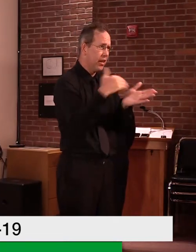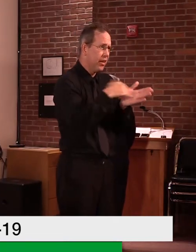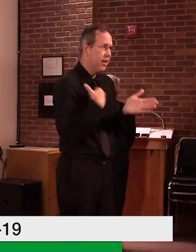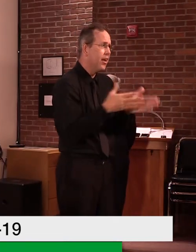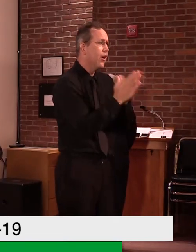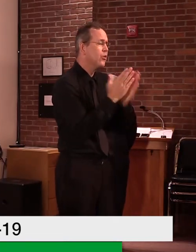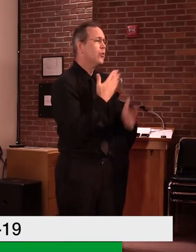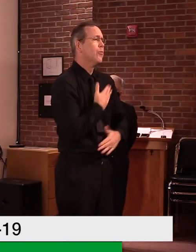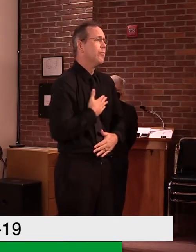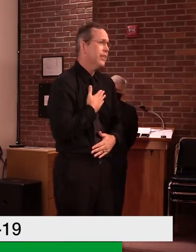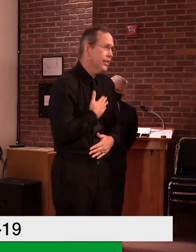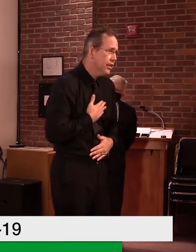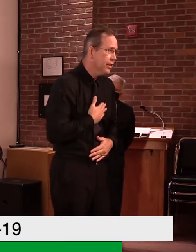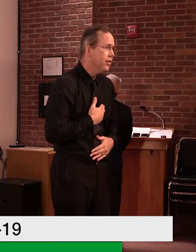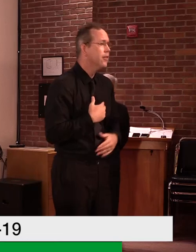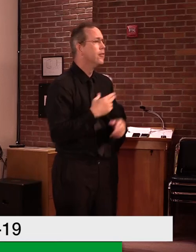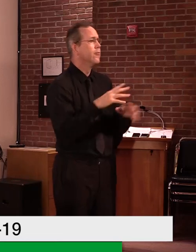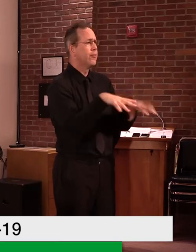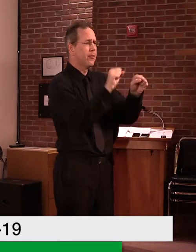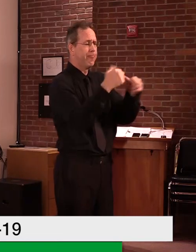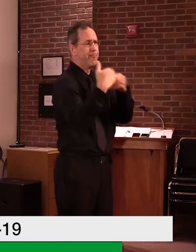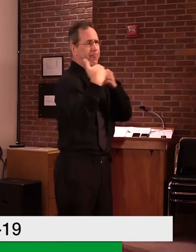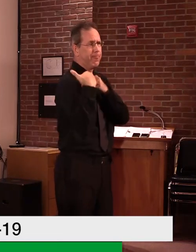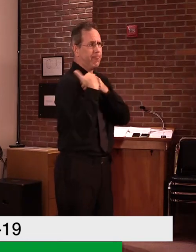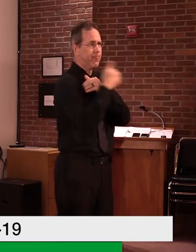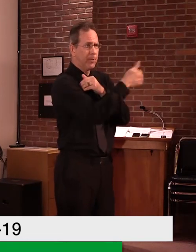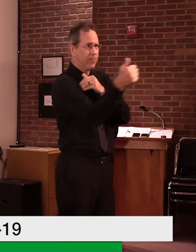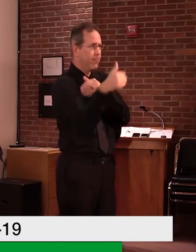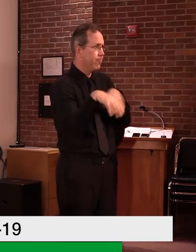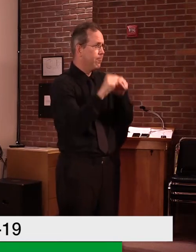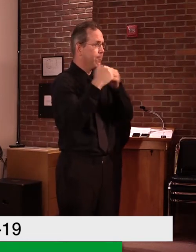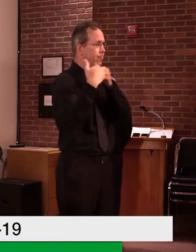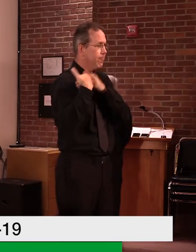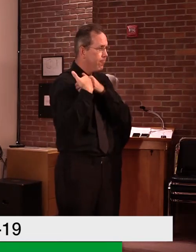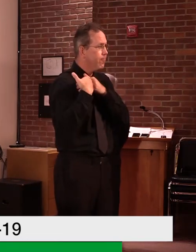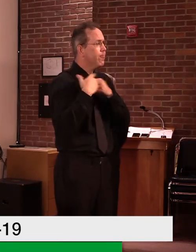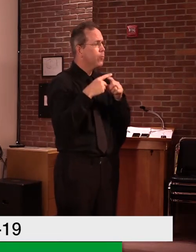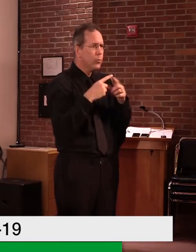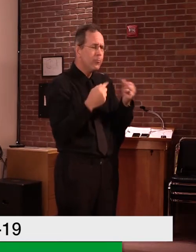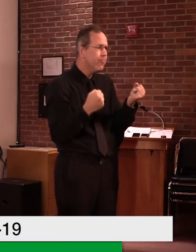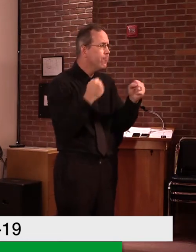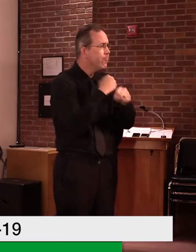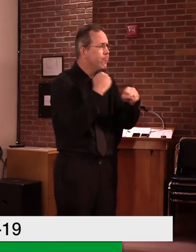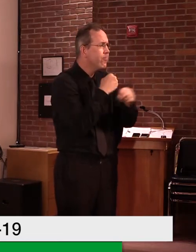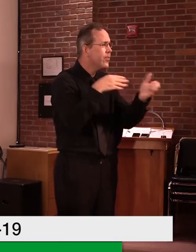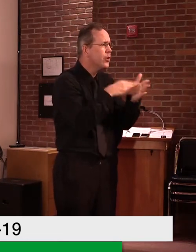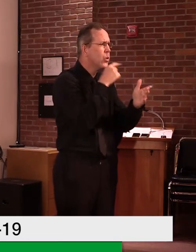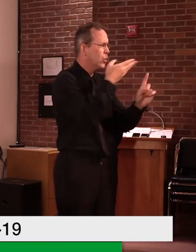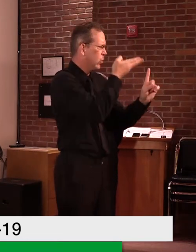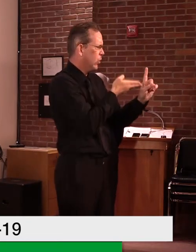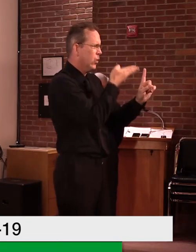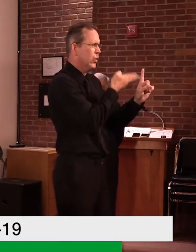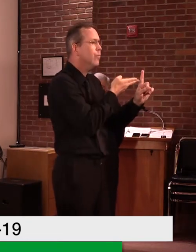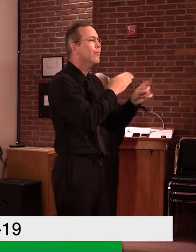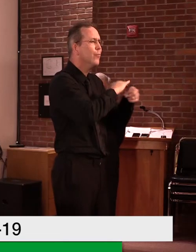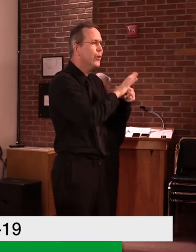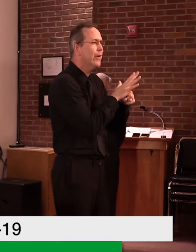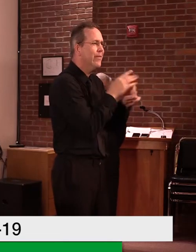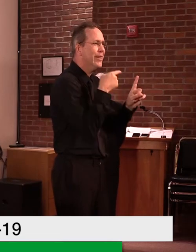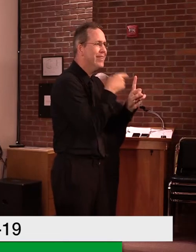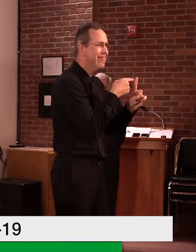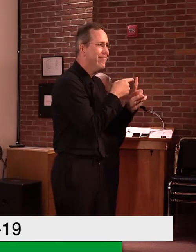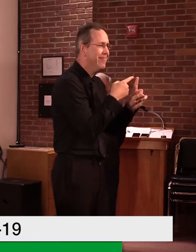responsibility, because we must continue to fight these battles in order to win this war, and each of us has a role to